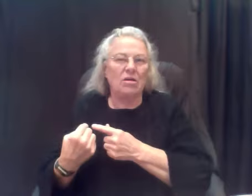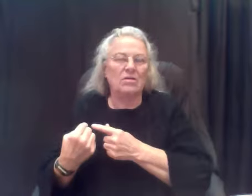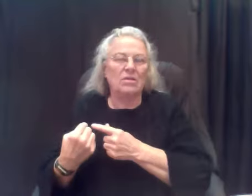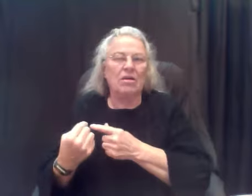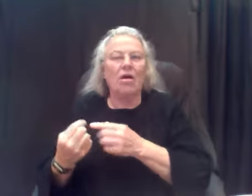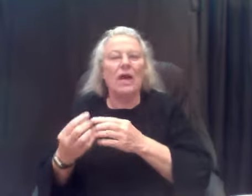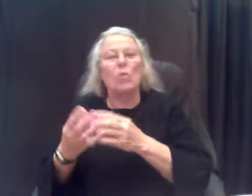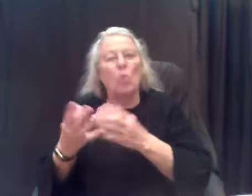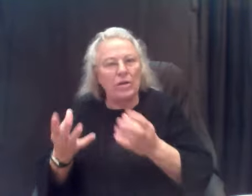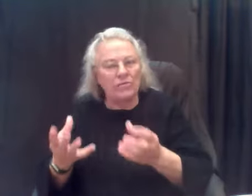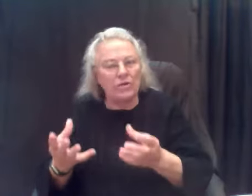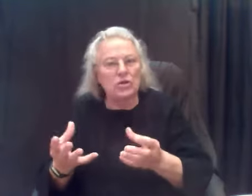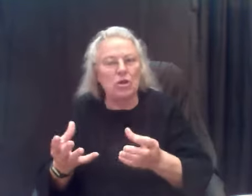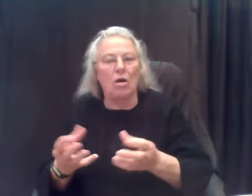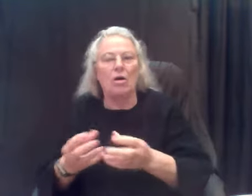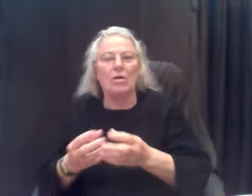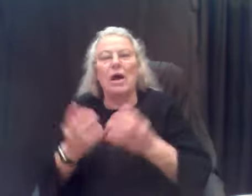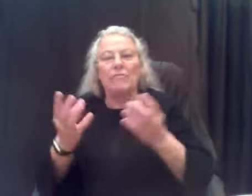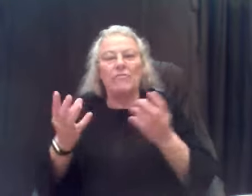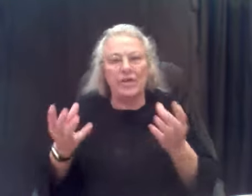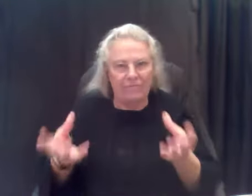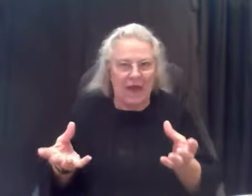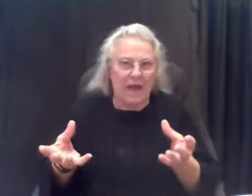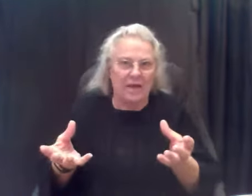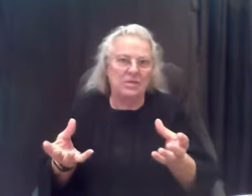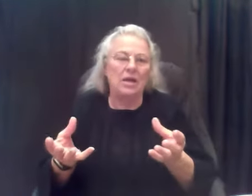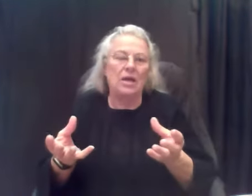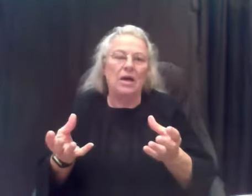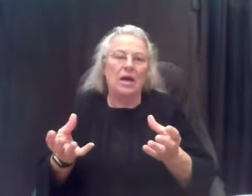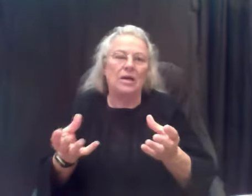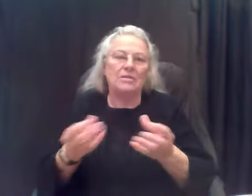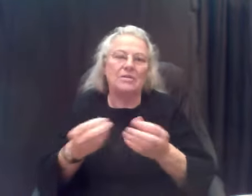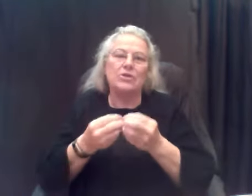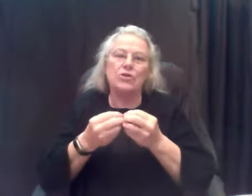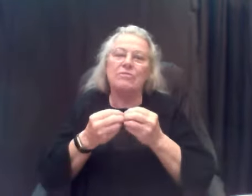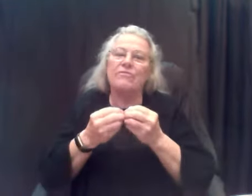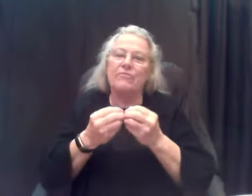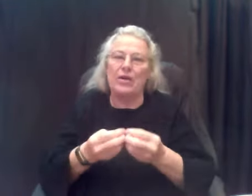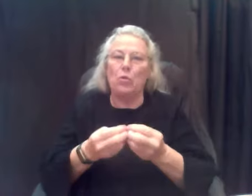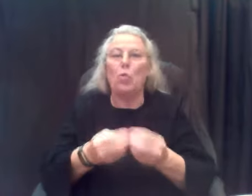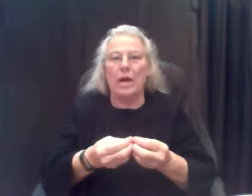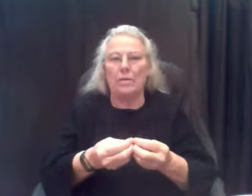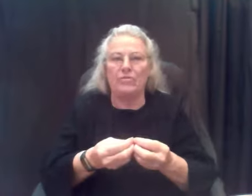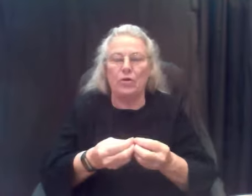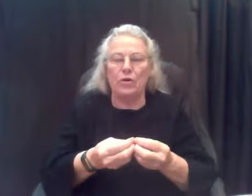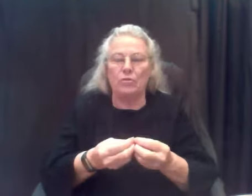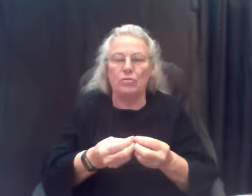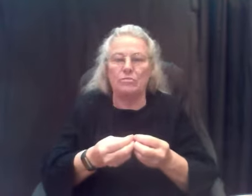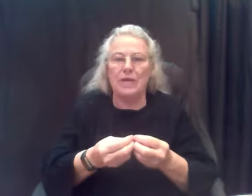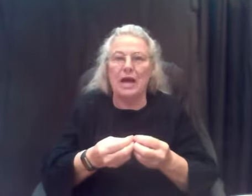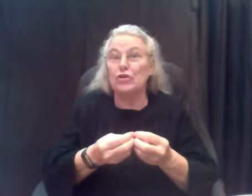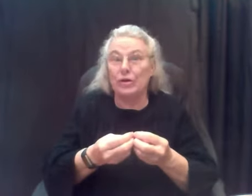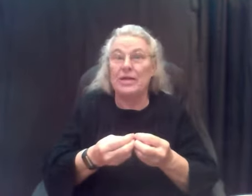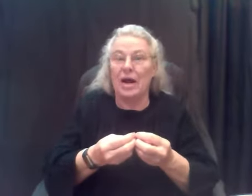that are like one verse long, not very fast. Get your feet wet before you actually dive into